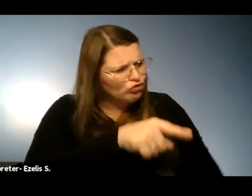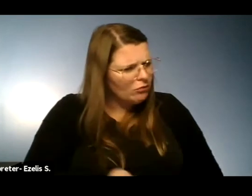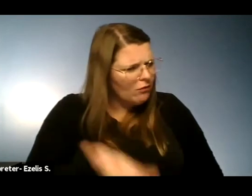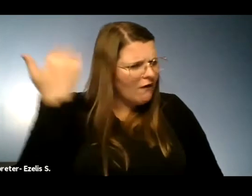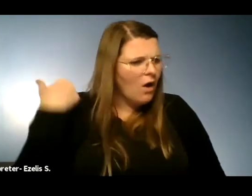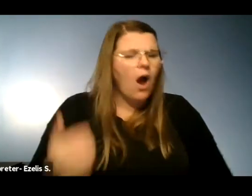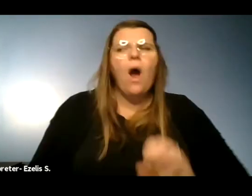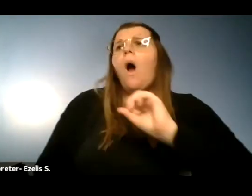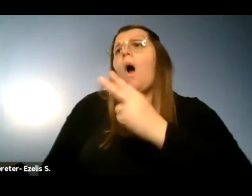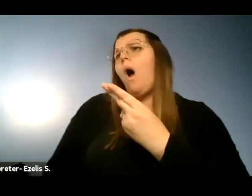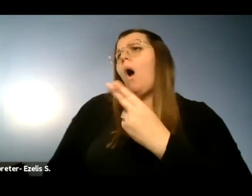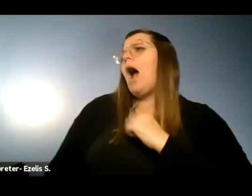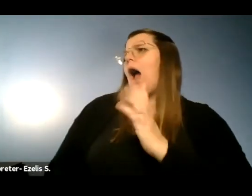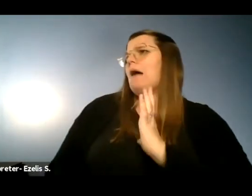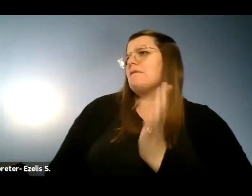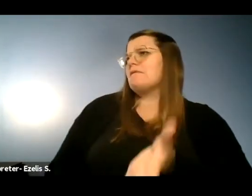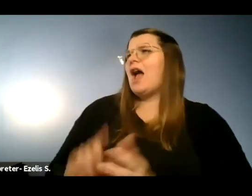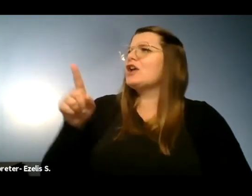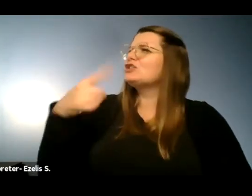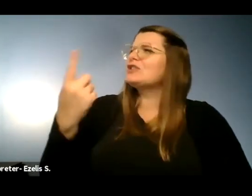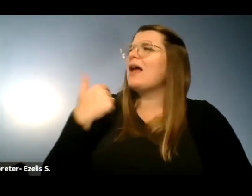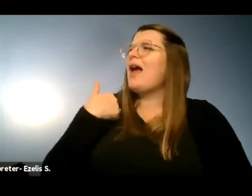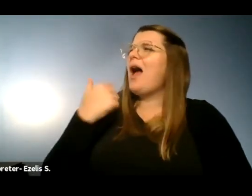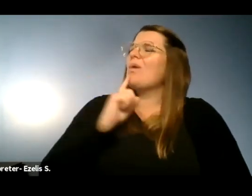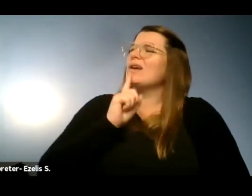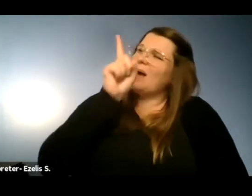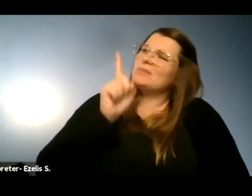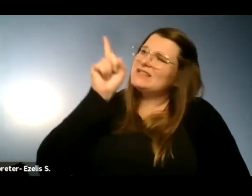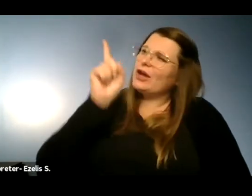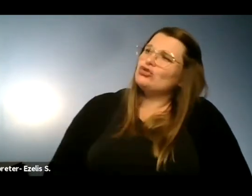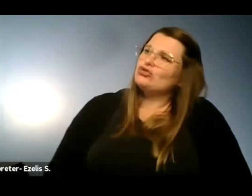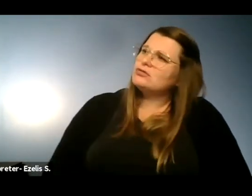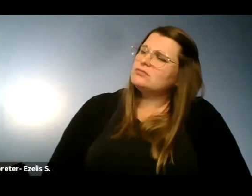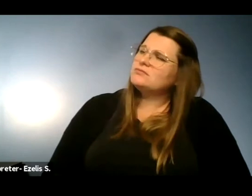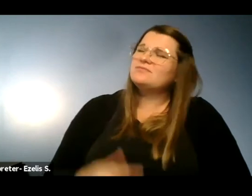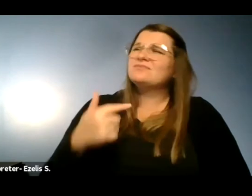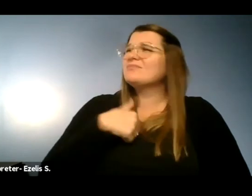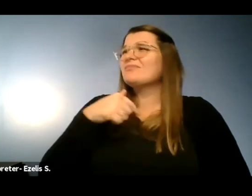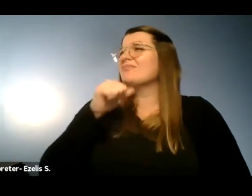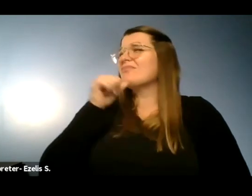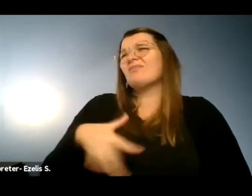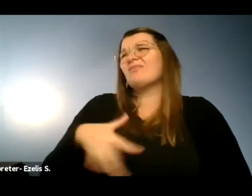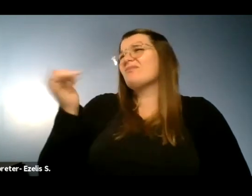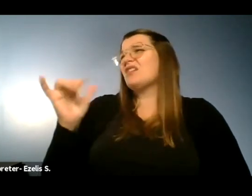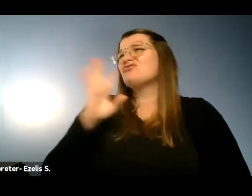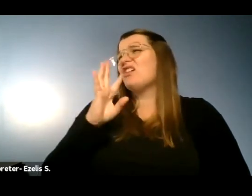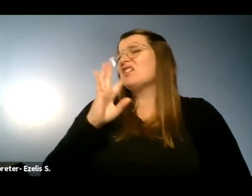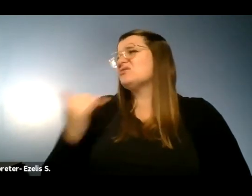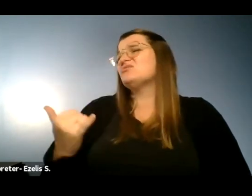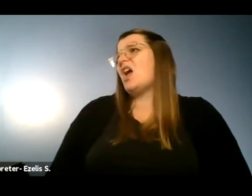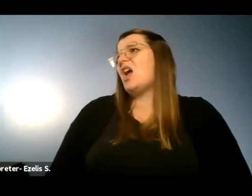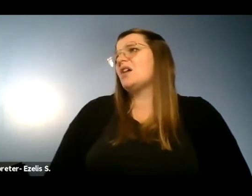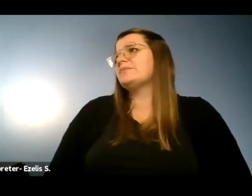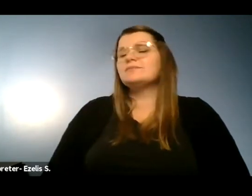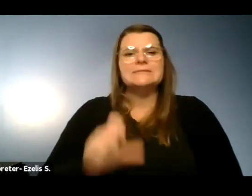Oh, I'm fine. It's just that I was upstairs, and I don't feel much like talking today.